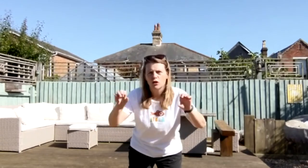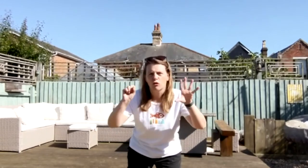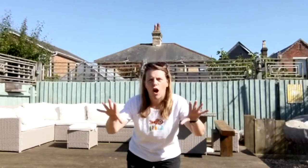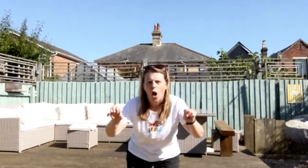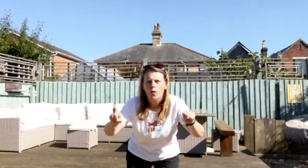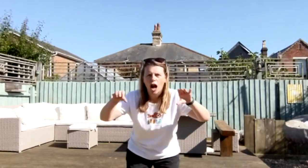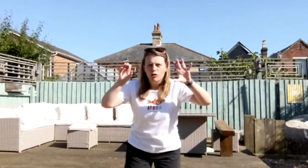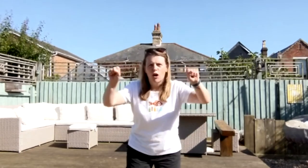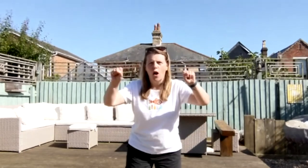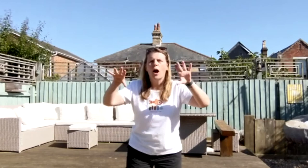to